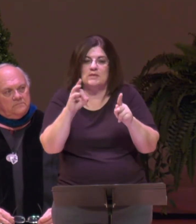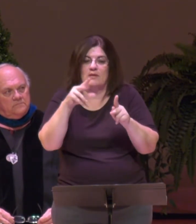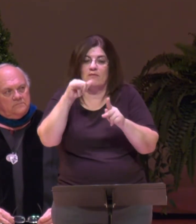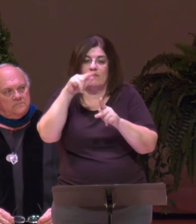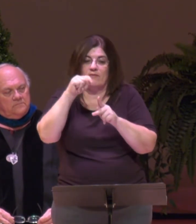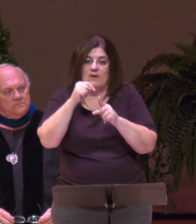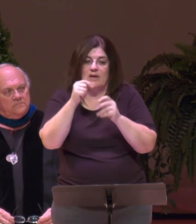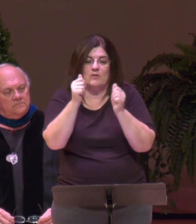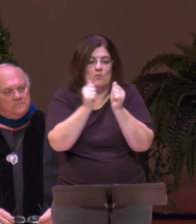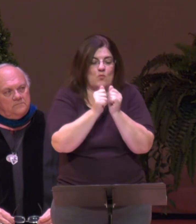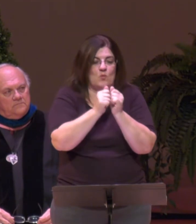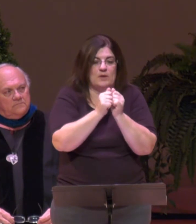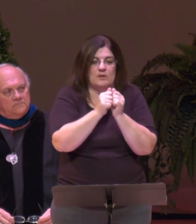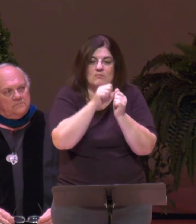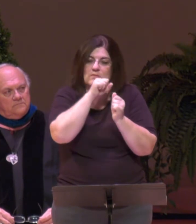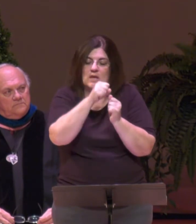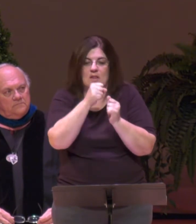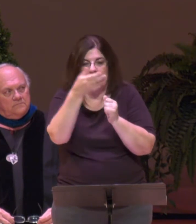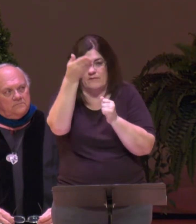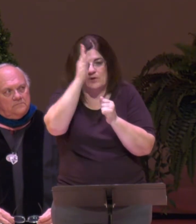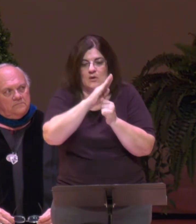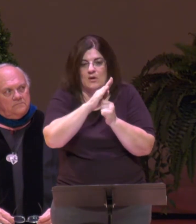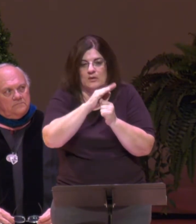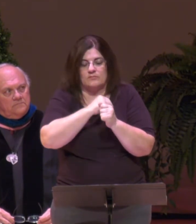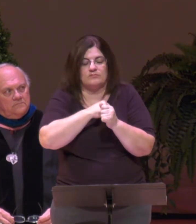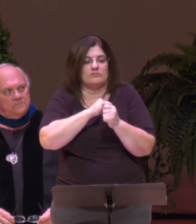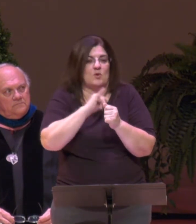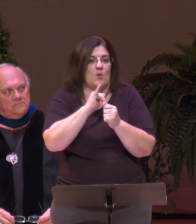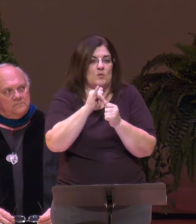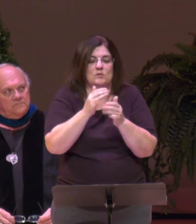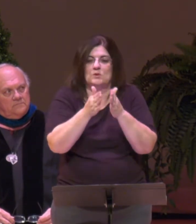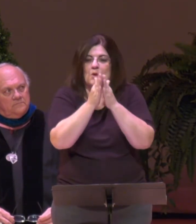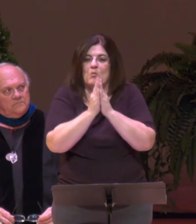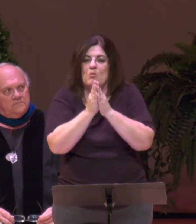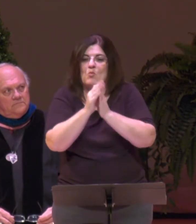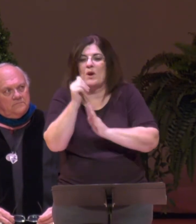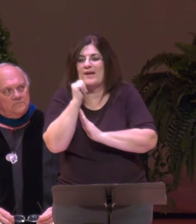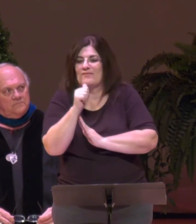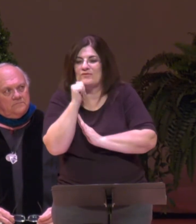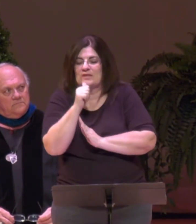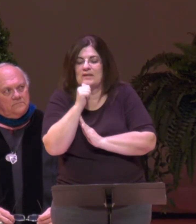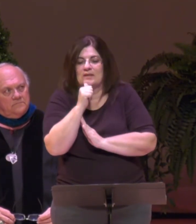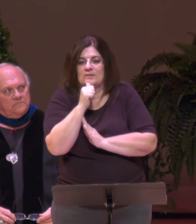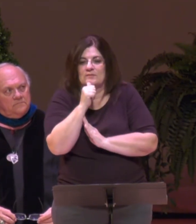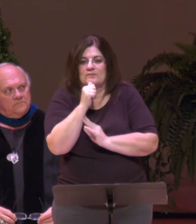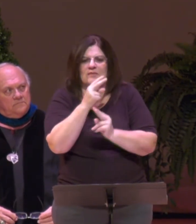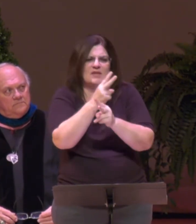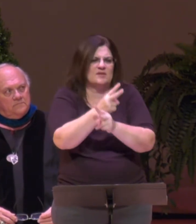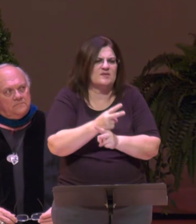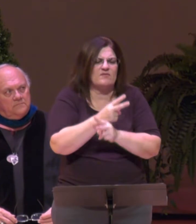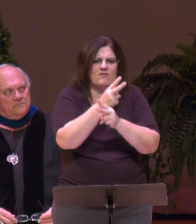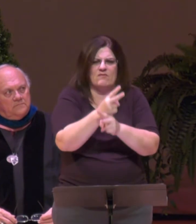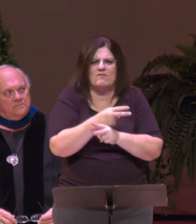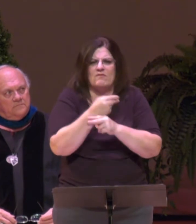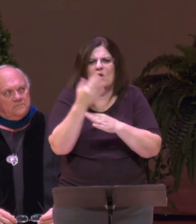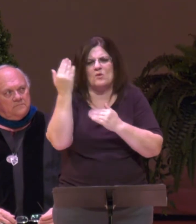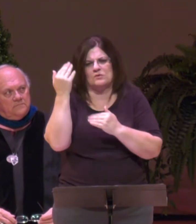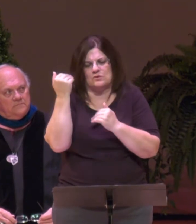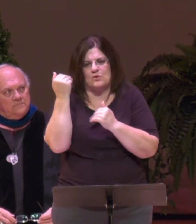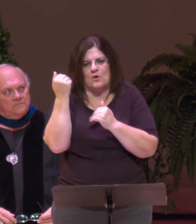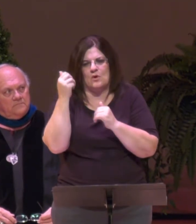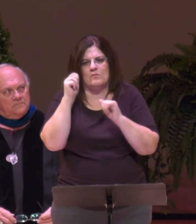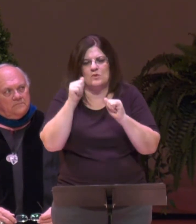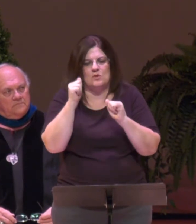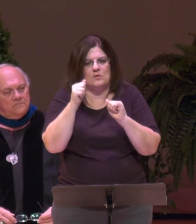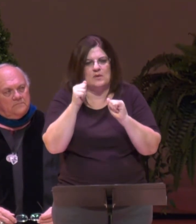all that you do. Pray daily. Foster hope in being that guiding light, a beacon of